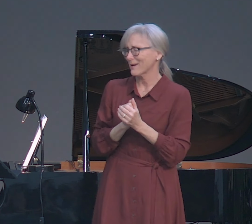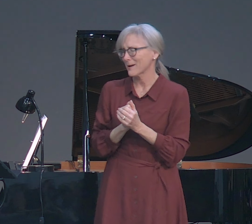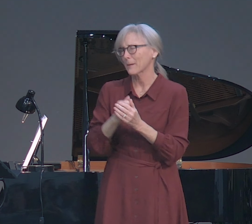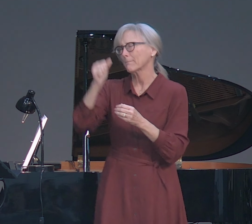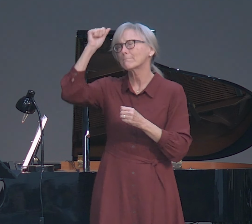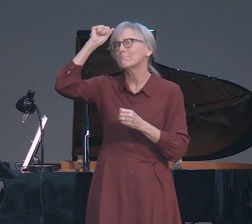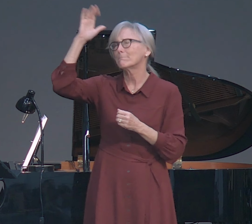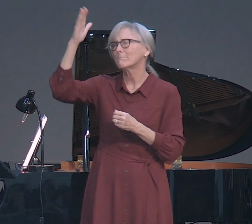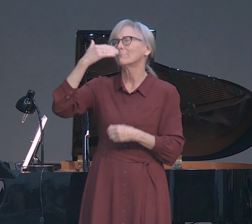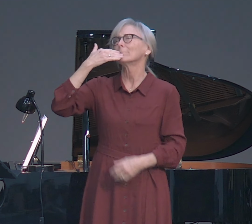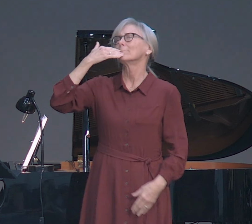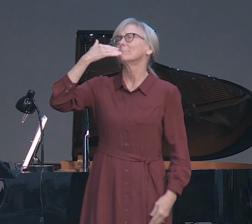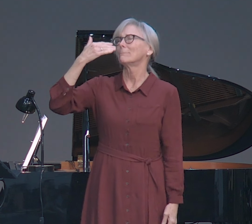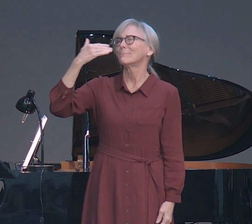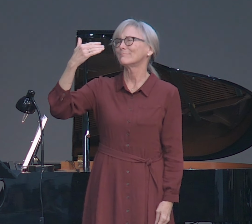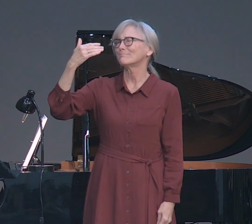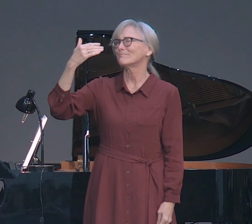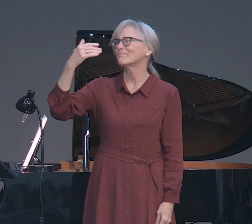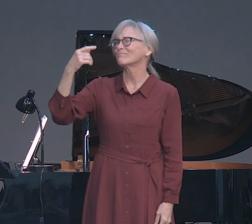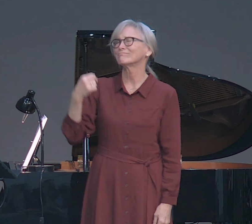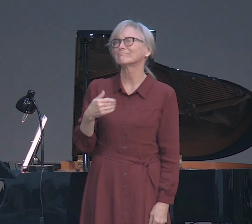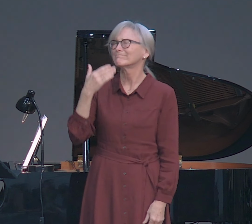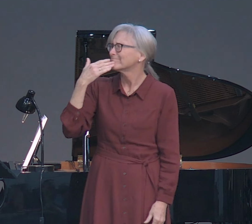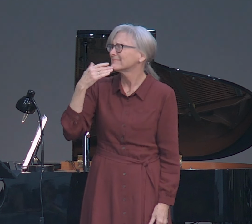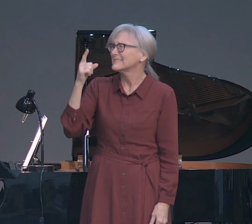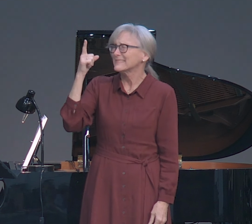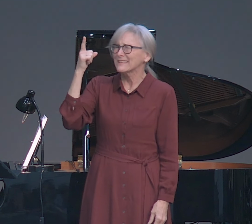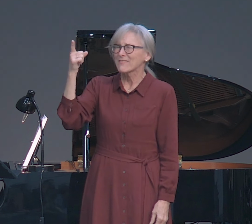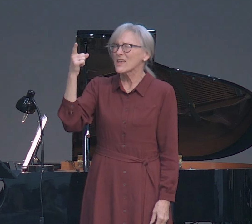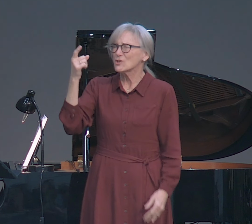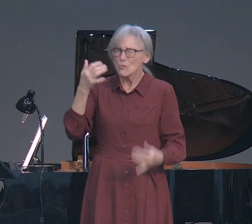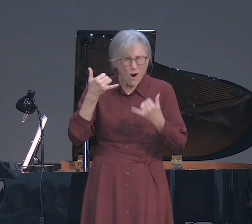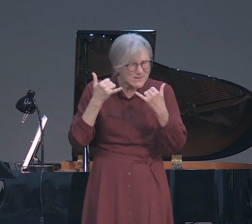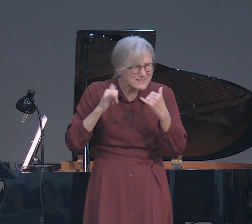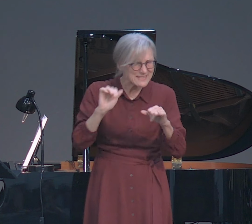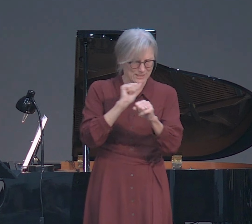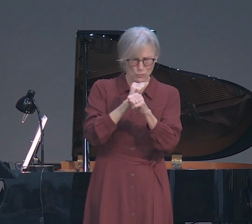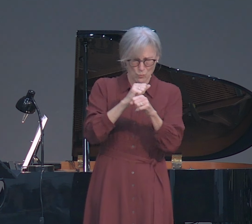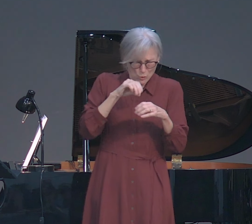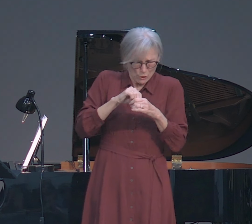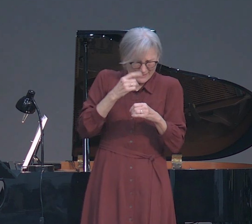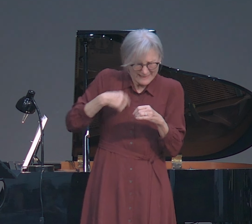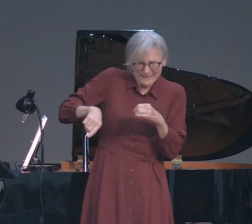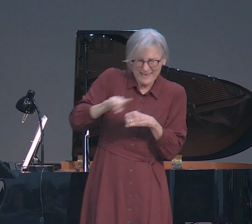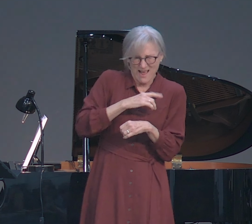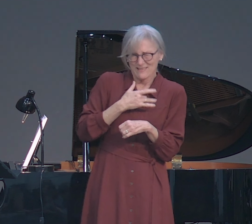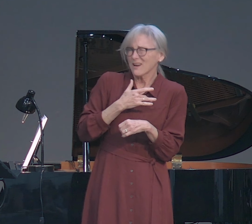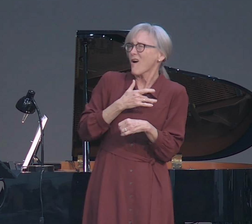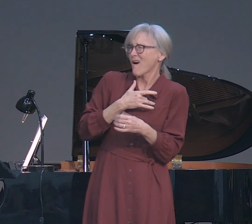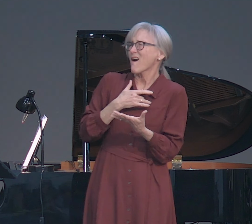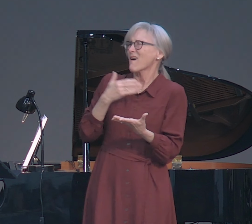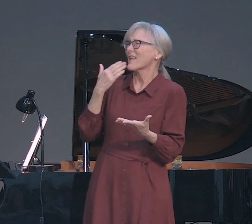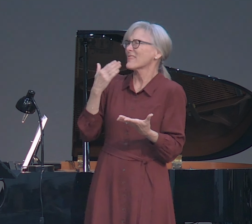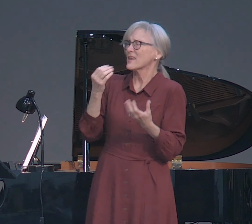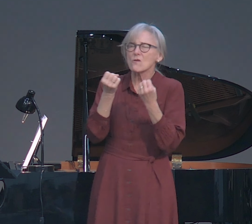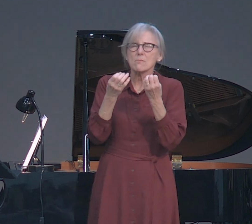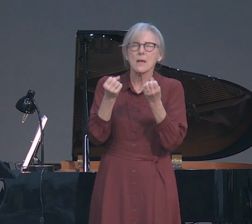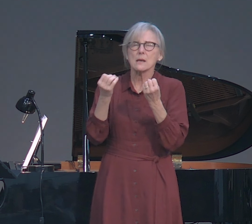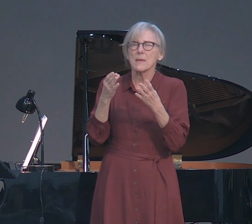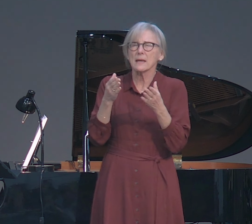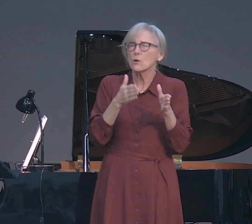Father, thank You. Thank You for not being done with us. Thank You for the countless ways that